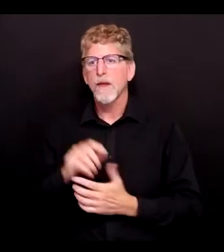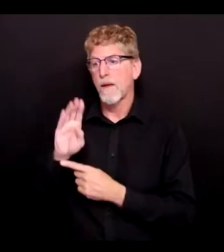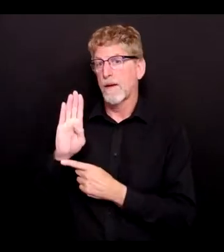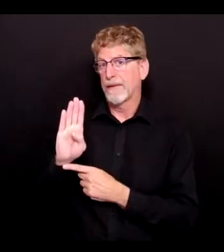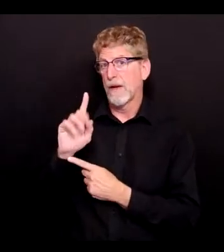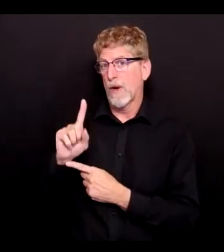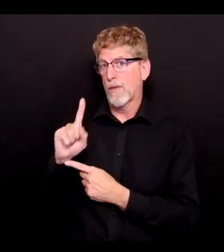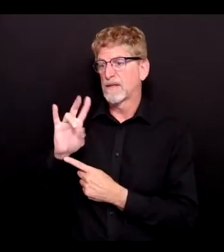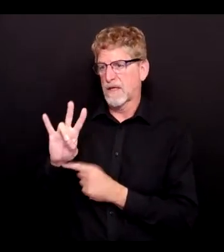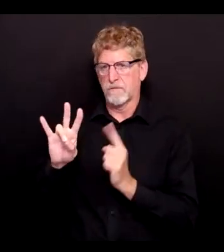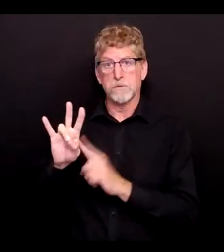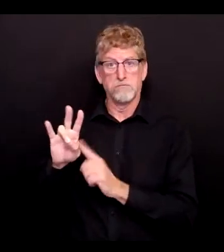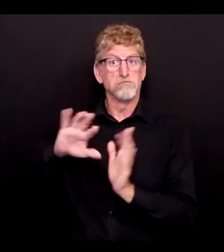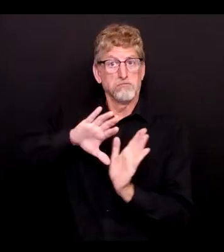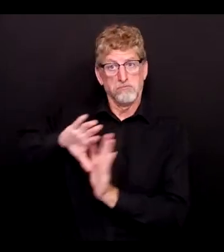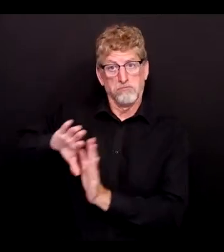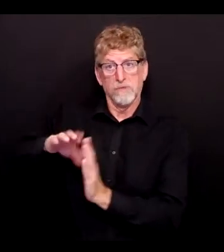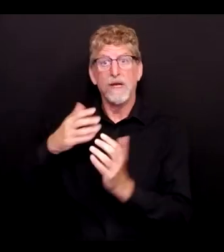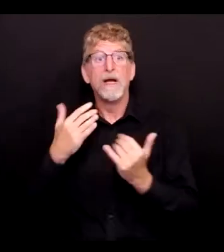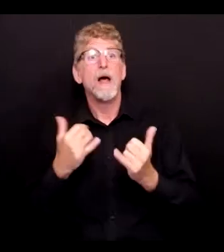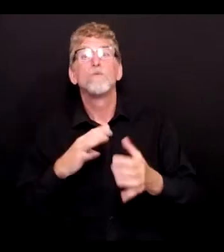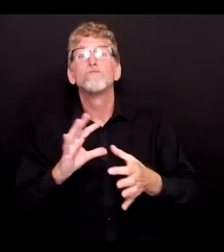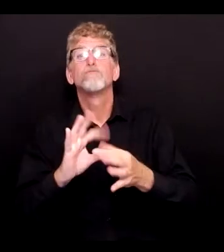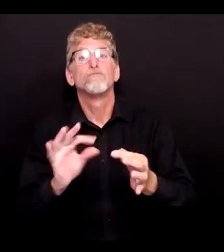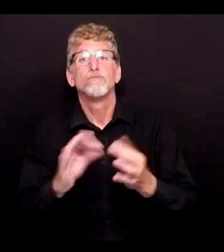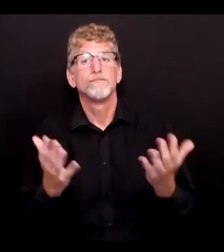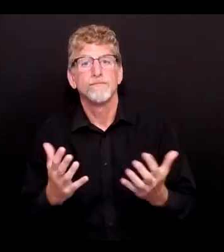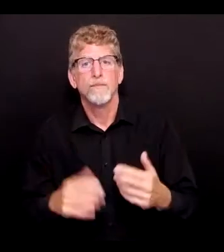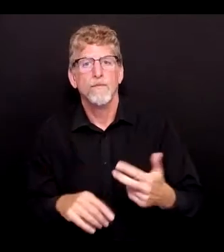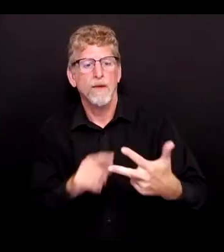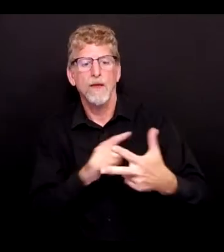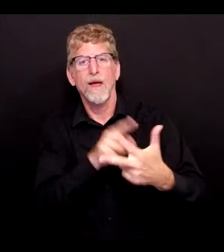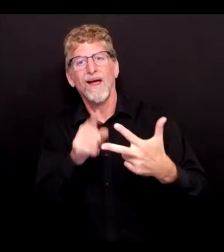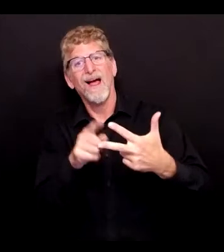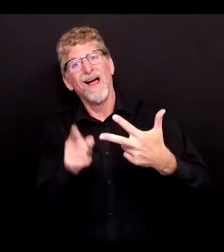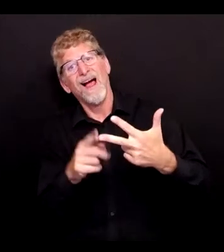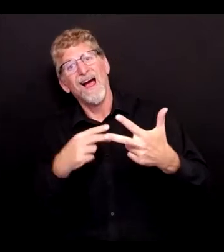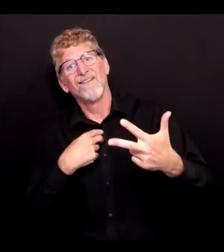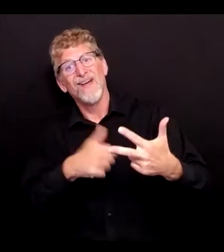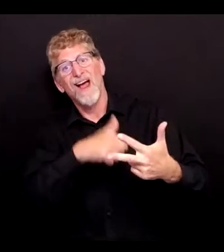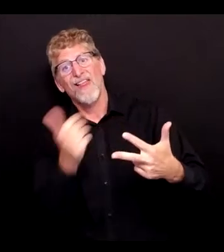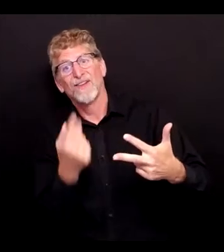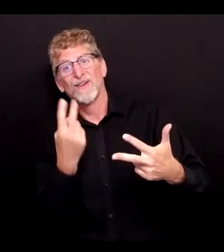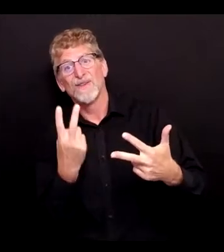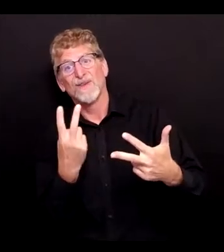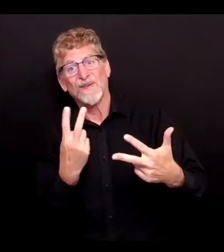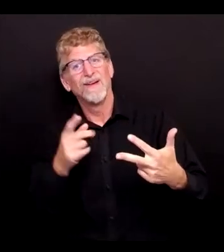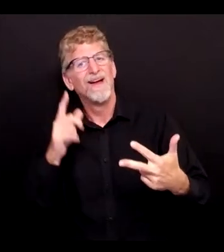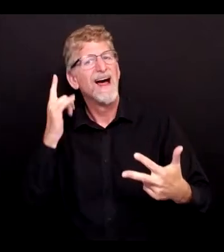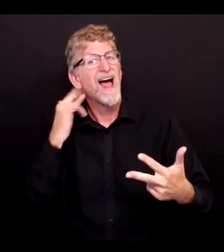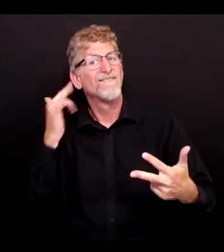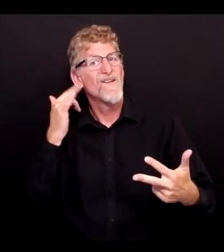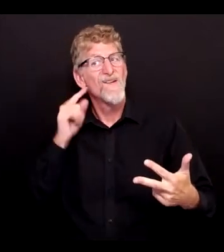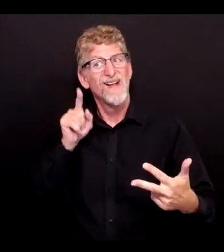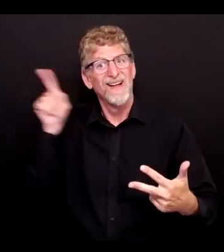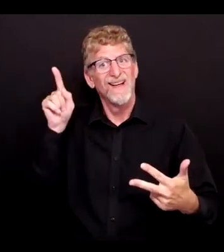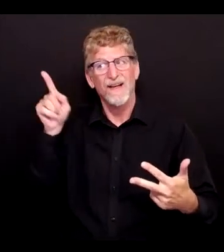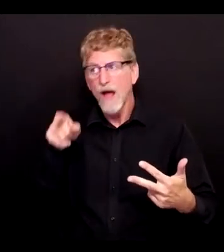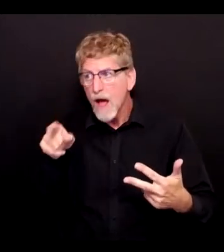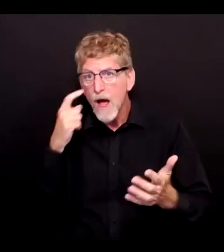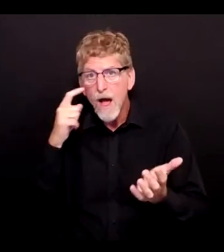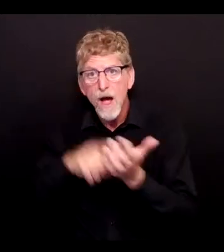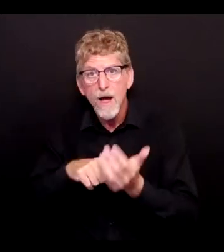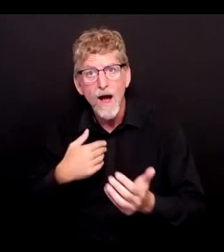more of the 2 COVID variants first reported in California. We detected